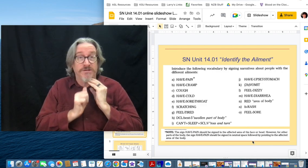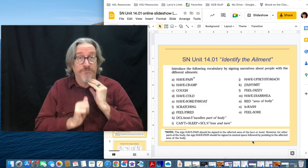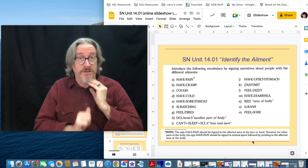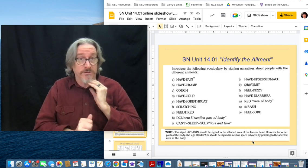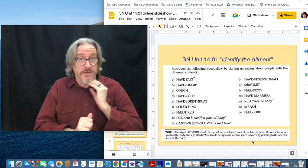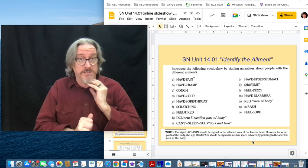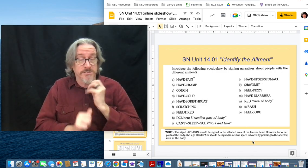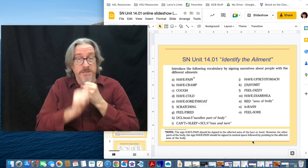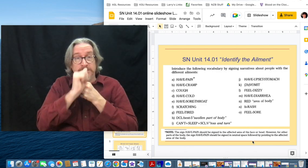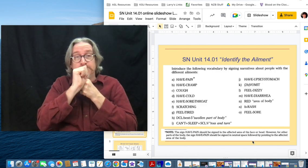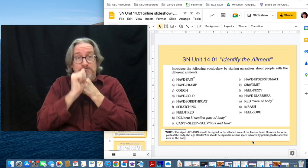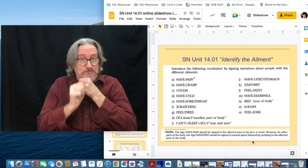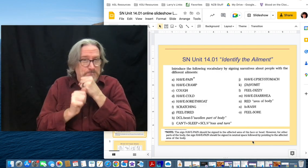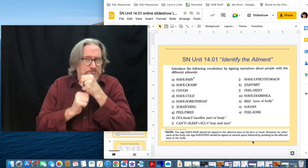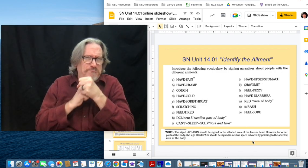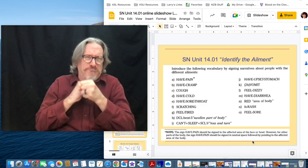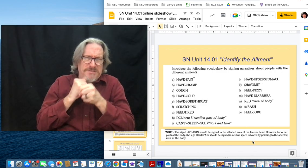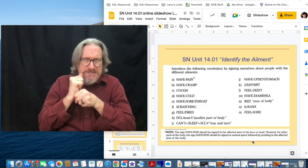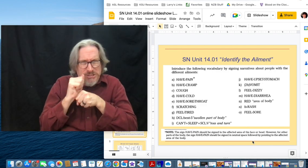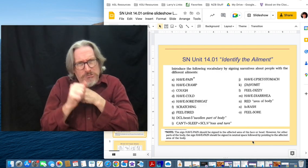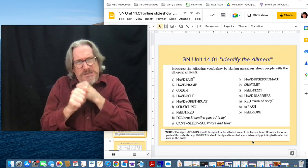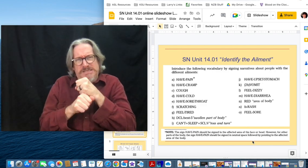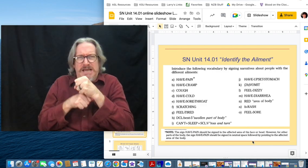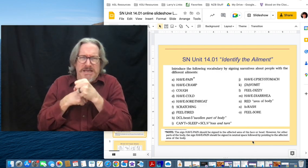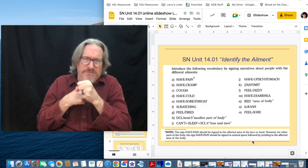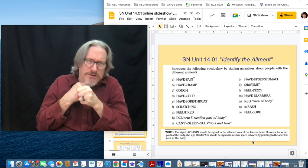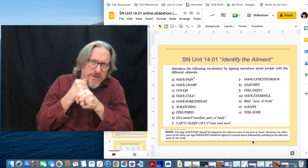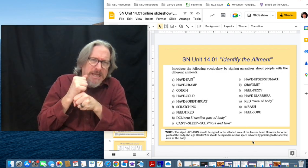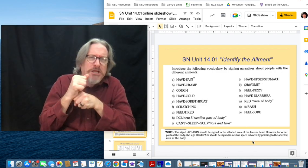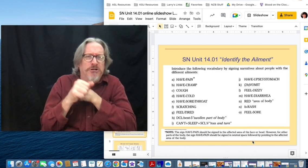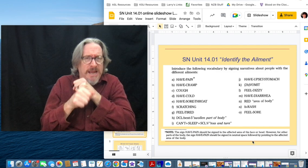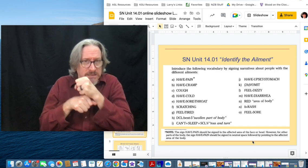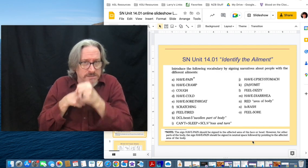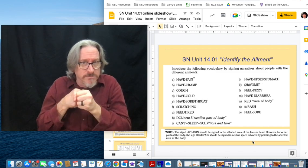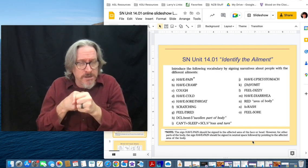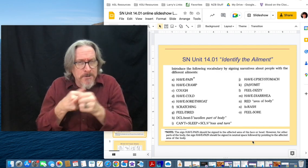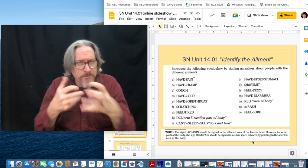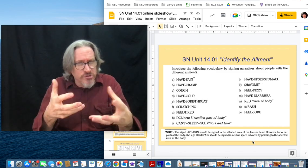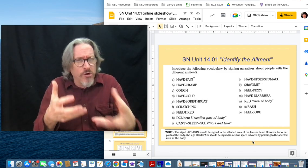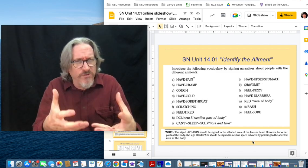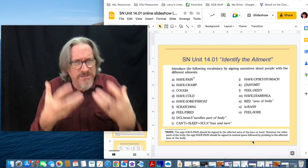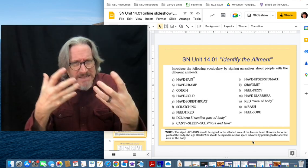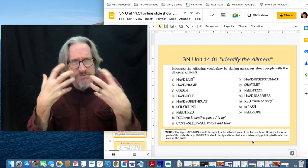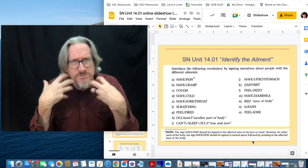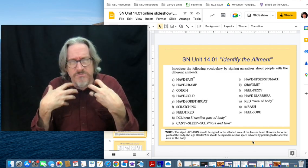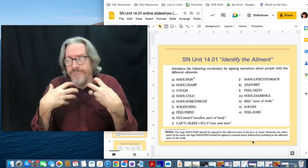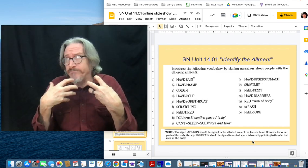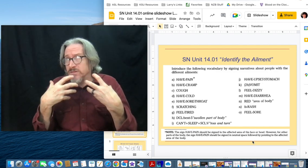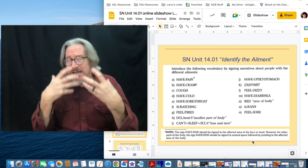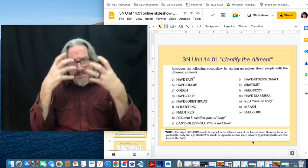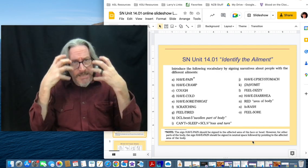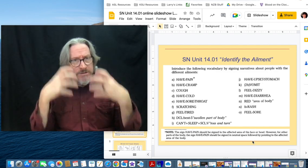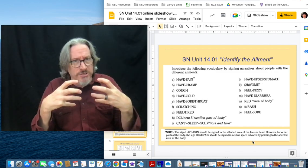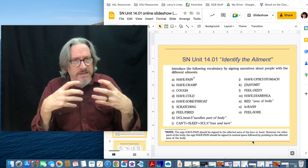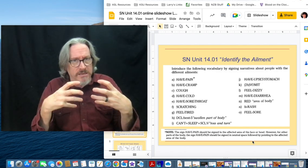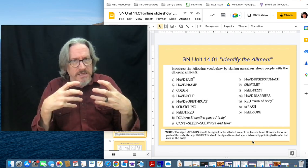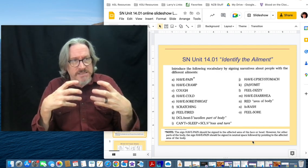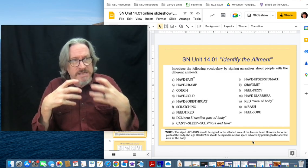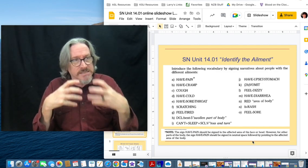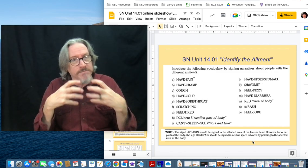much suffering there is. So it's kind of like wringing your hands. So hopefully that's the